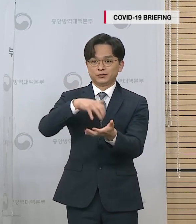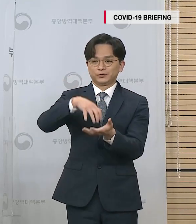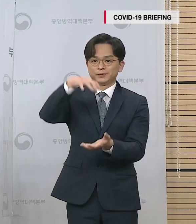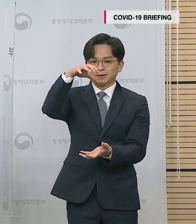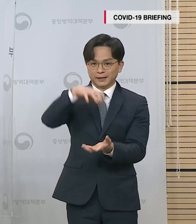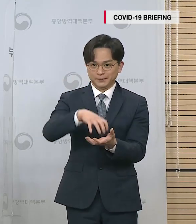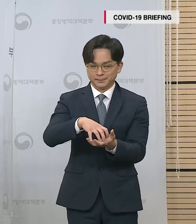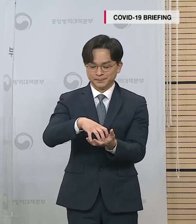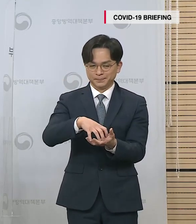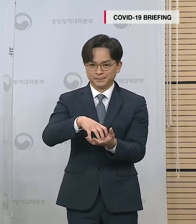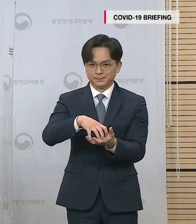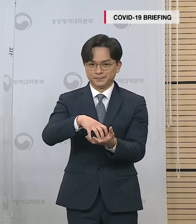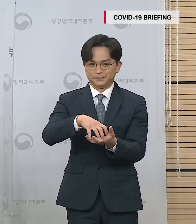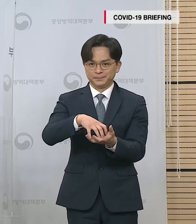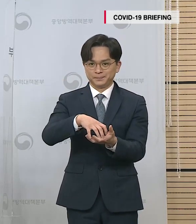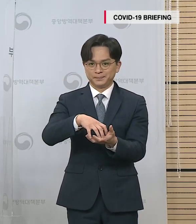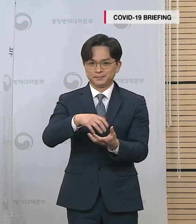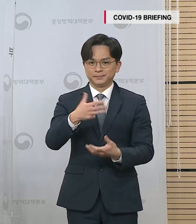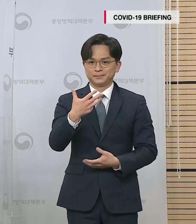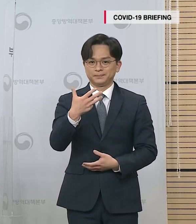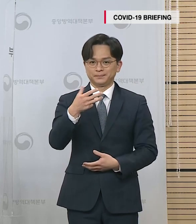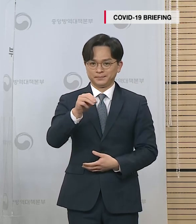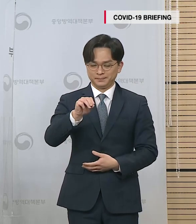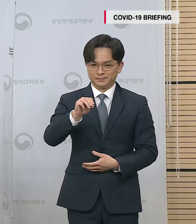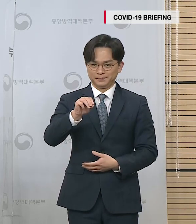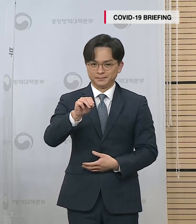The total caseload now stands at